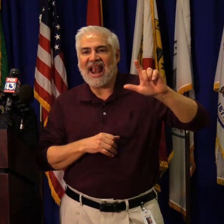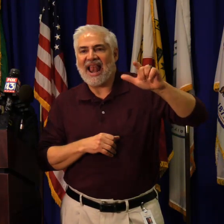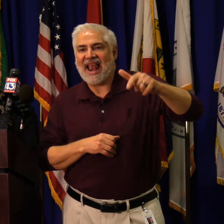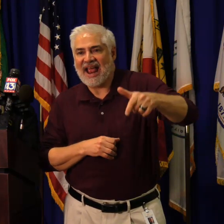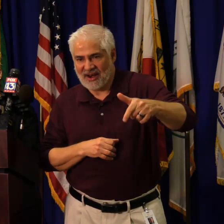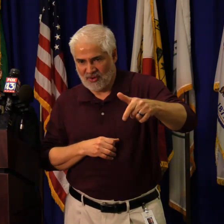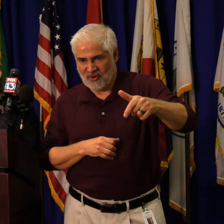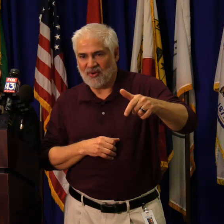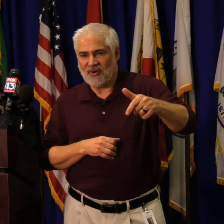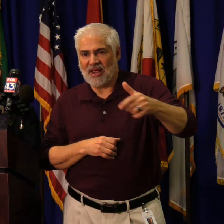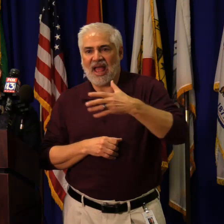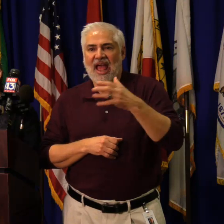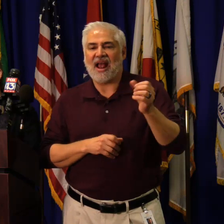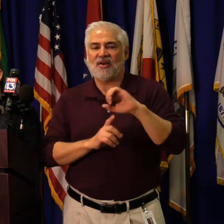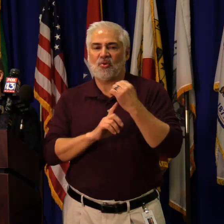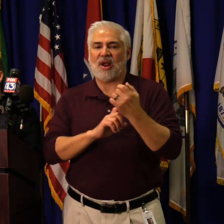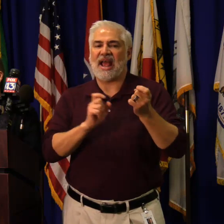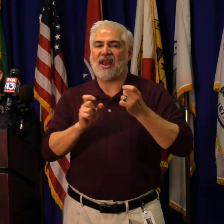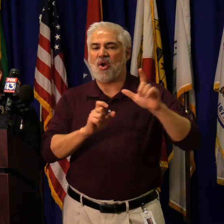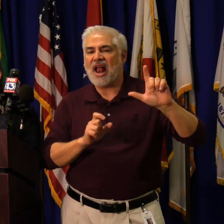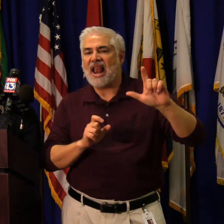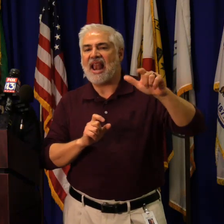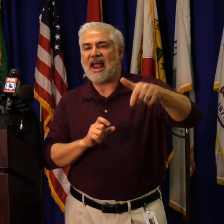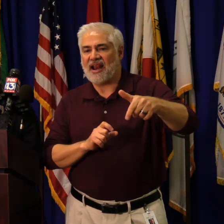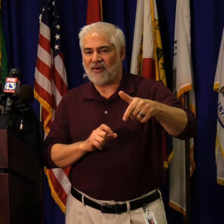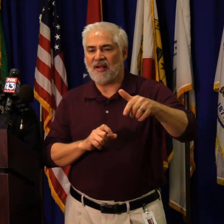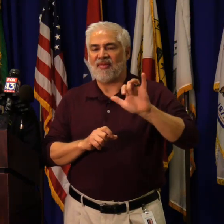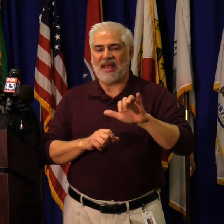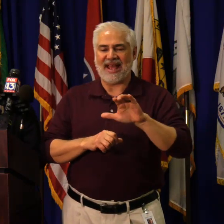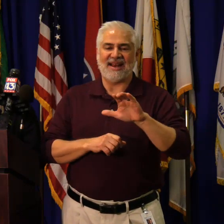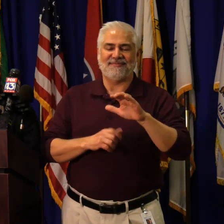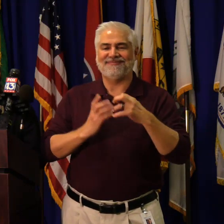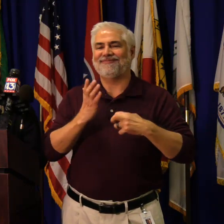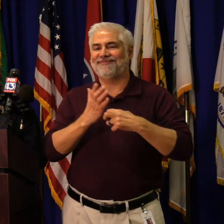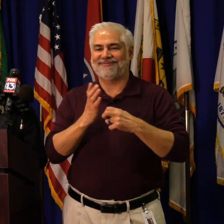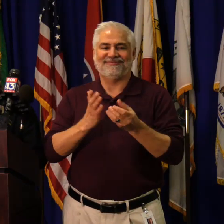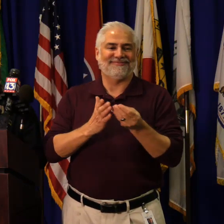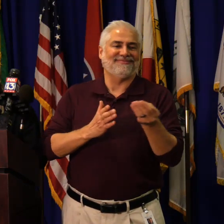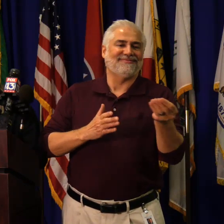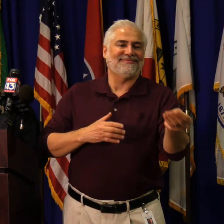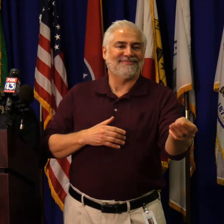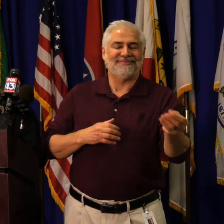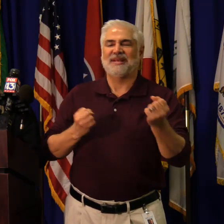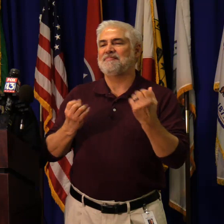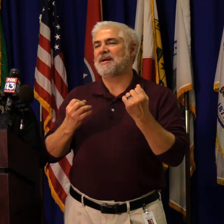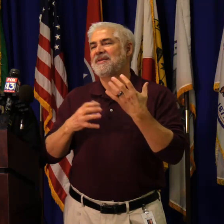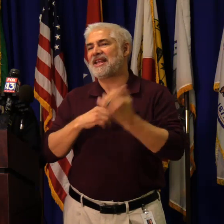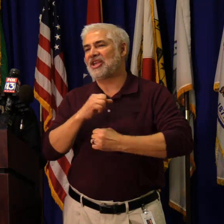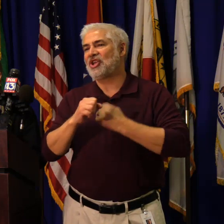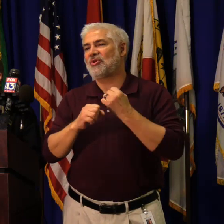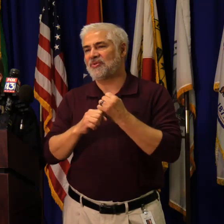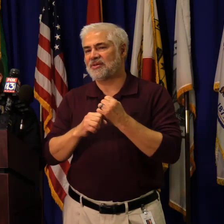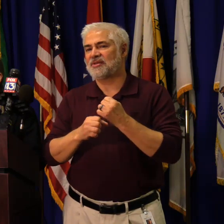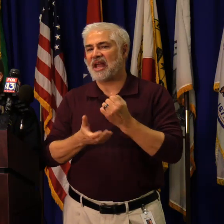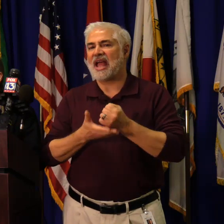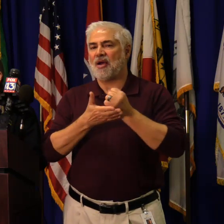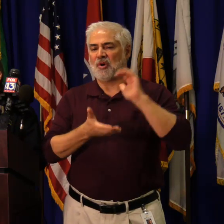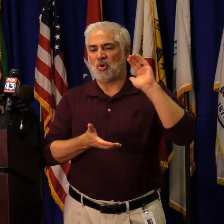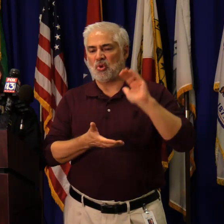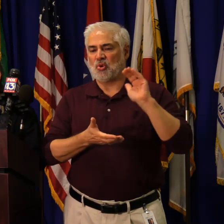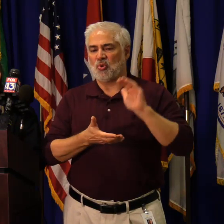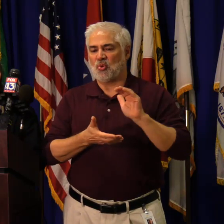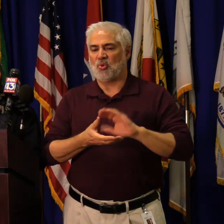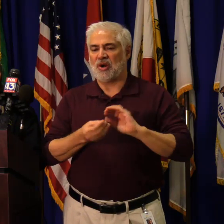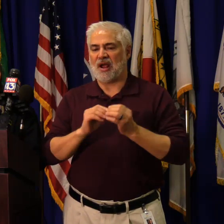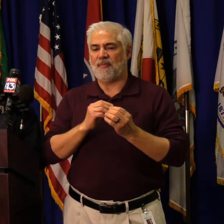date and have their matter handled. So that issuance of the citations that we have used for many, many, many years has helped reduce the